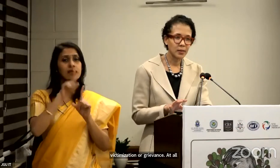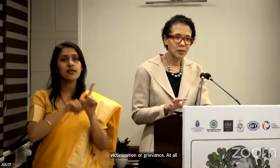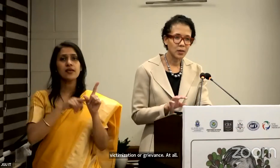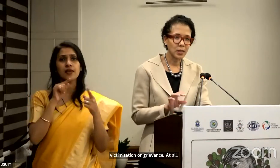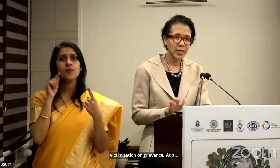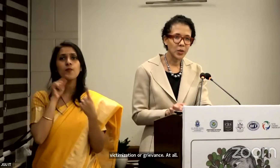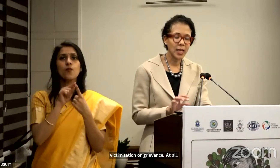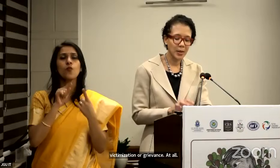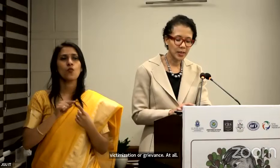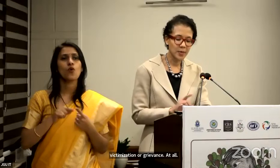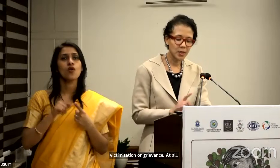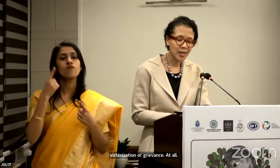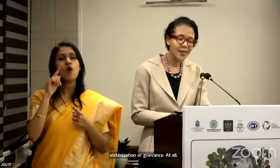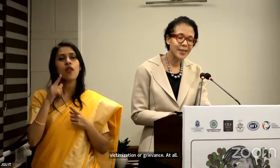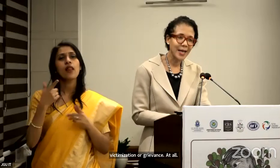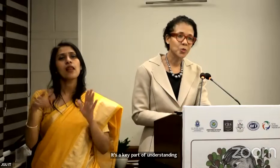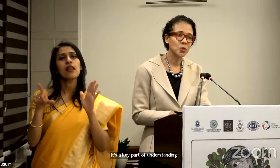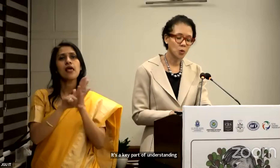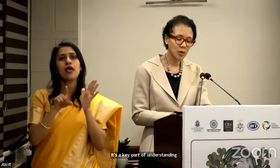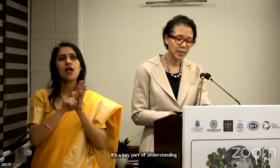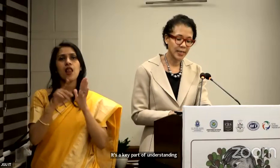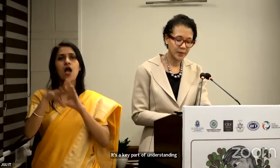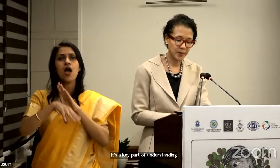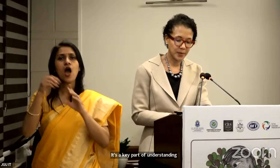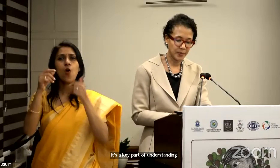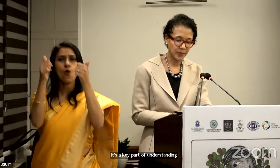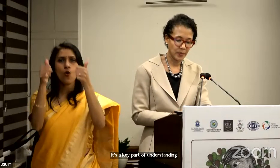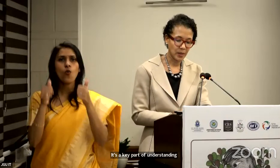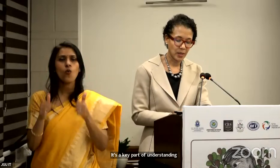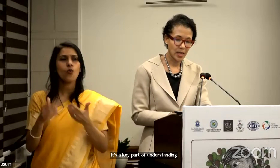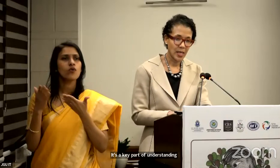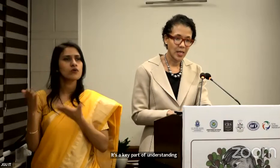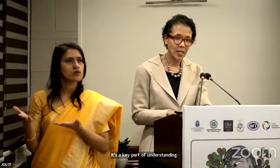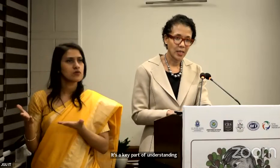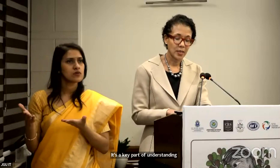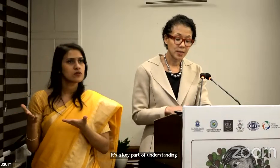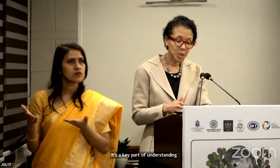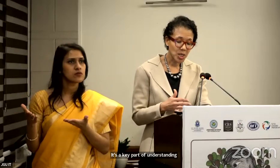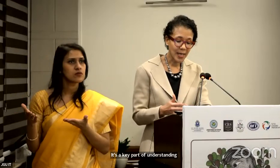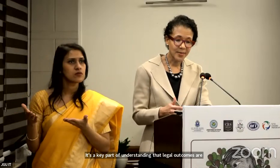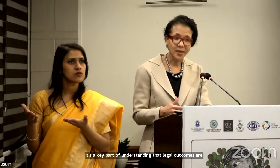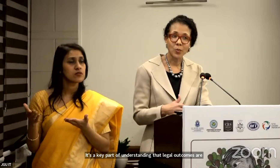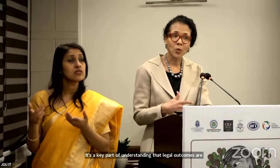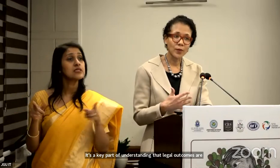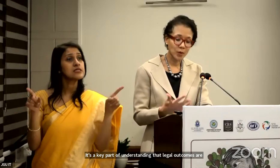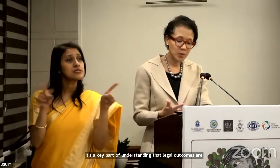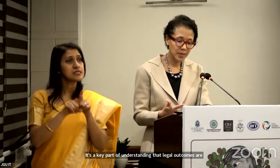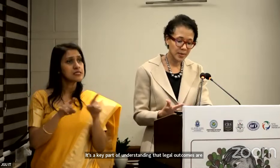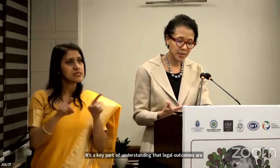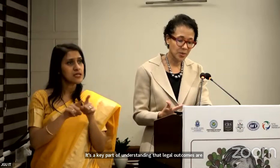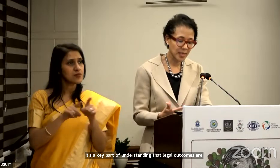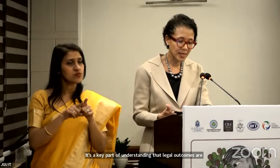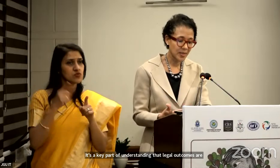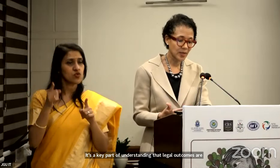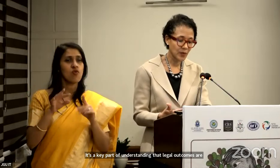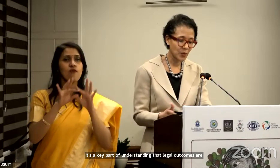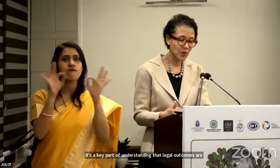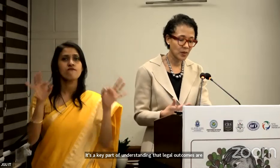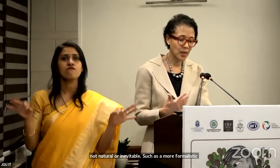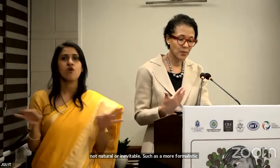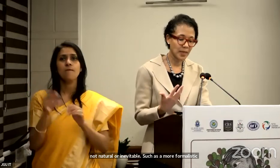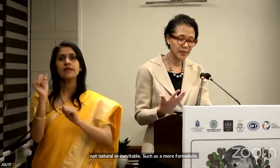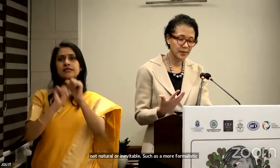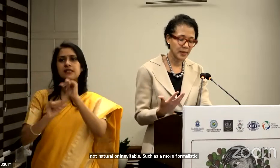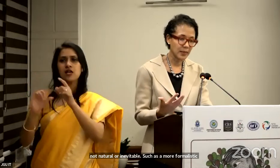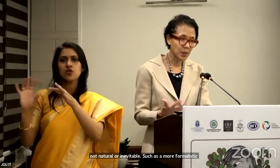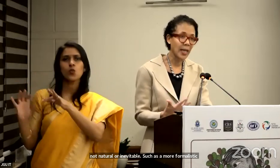that legal outcomes are not natural or inevitable, such as a more formalistic or scientific view of the